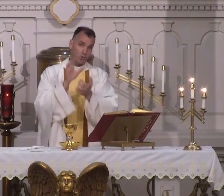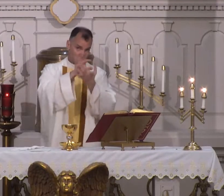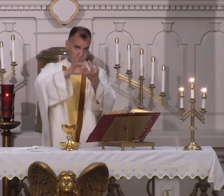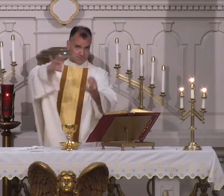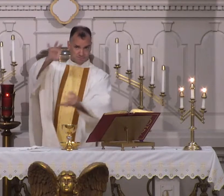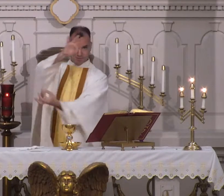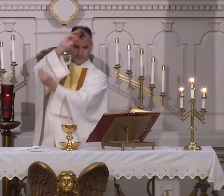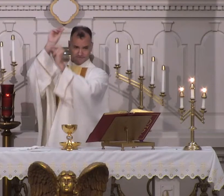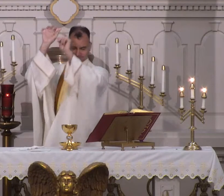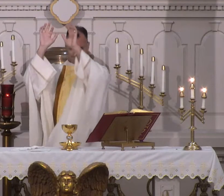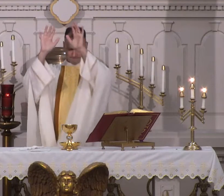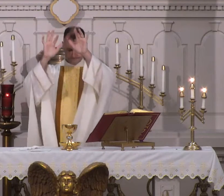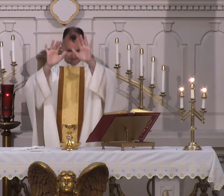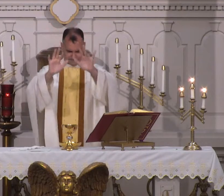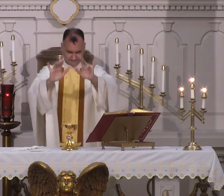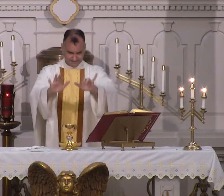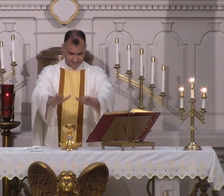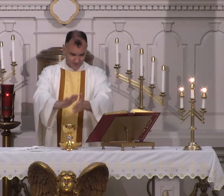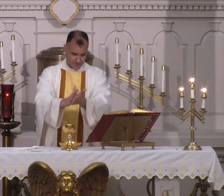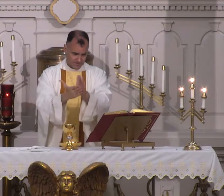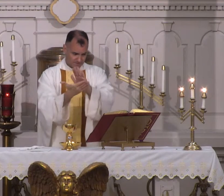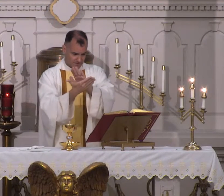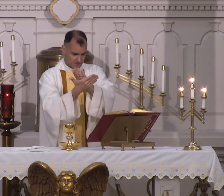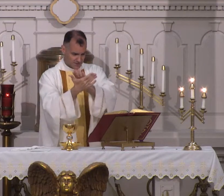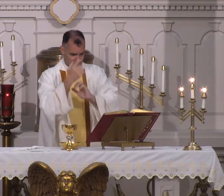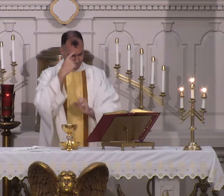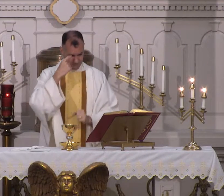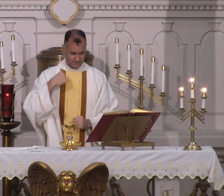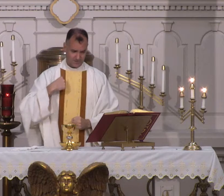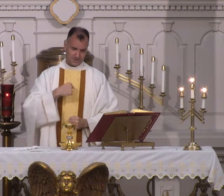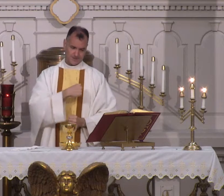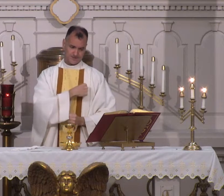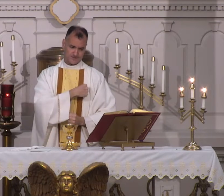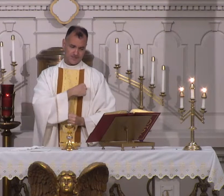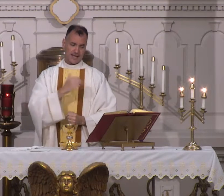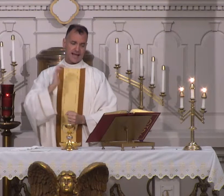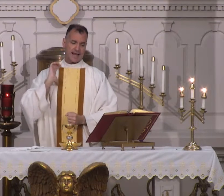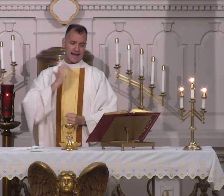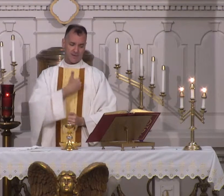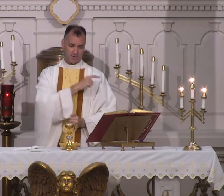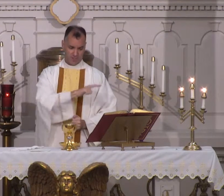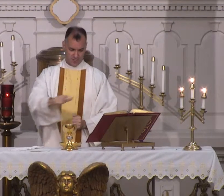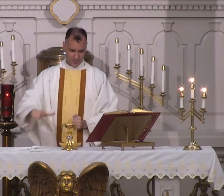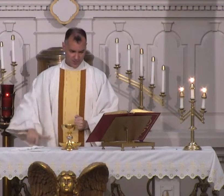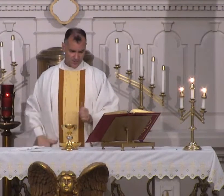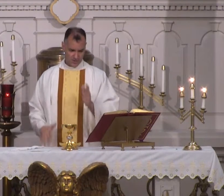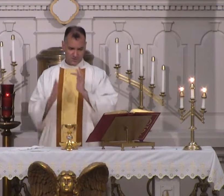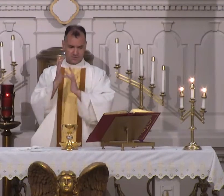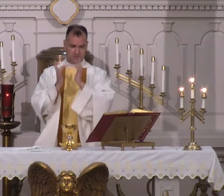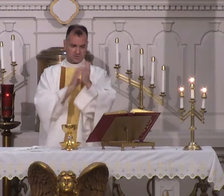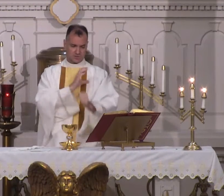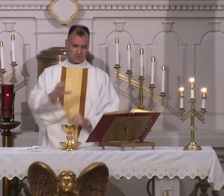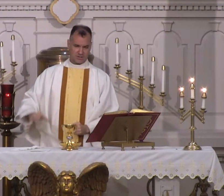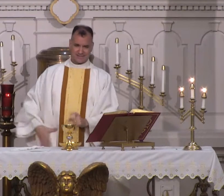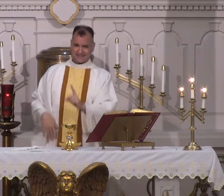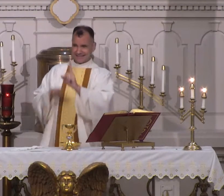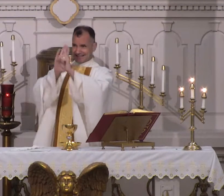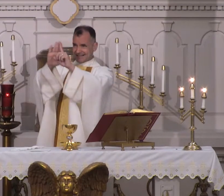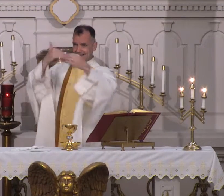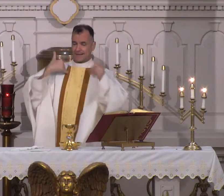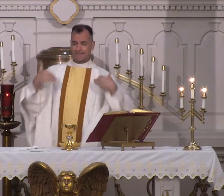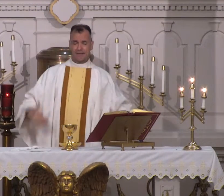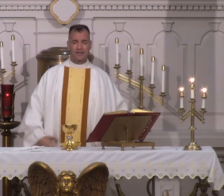your Spirit upon them like the dewfall, that they may become for us the body and blood of our Lord